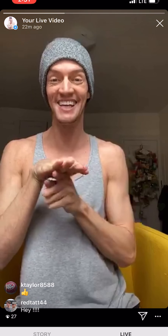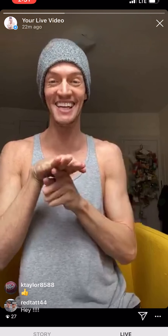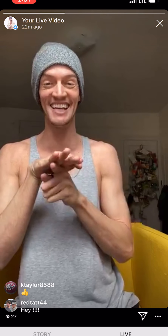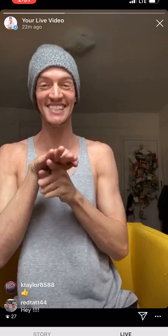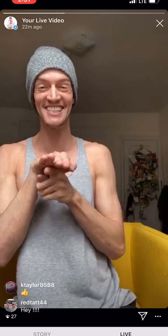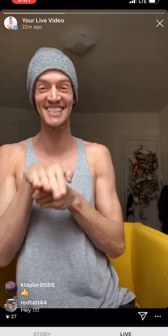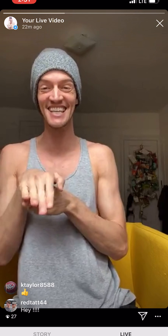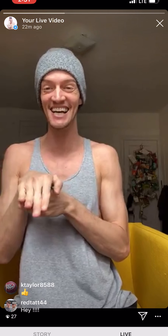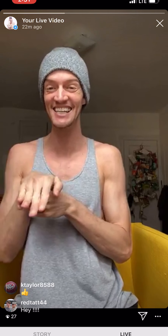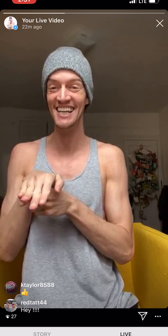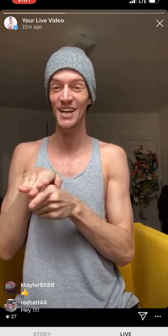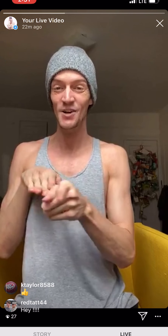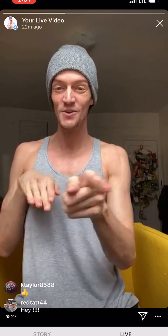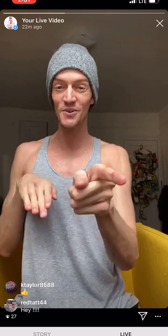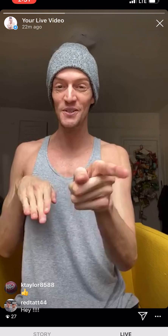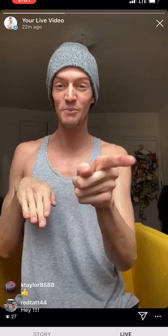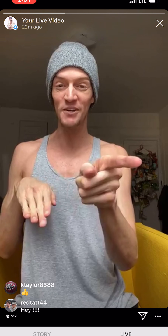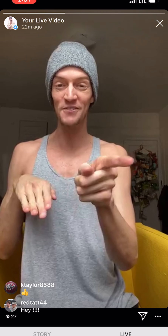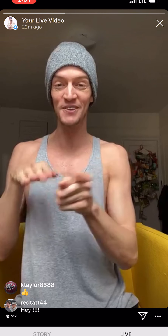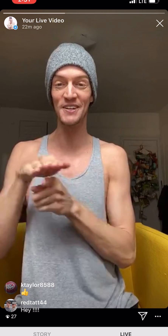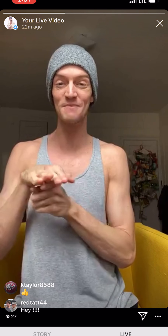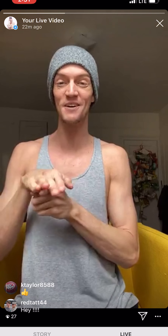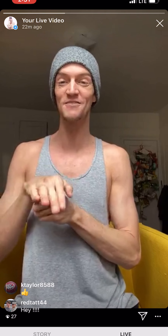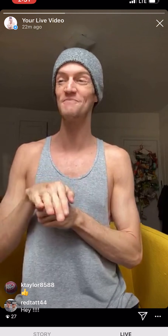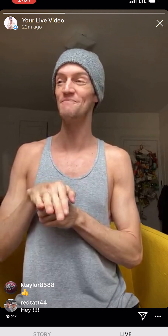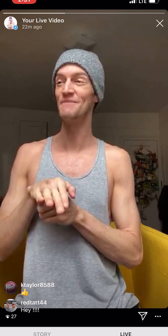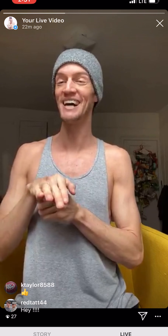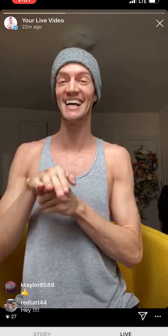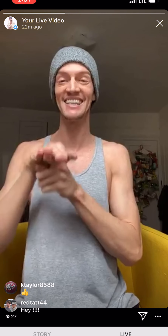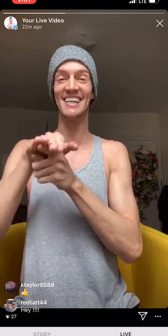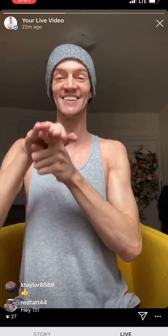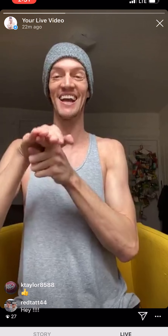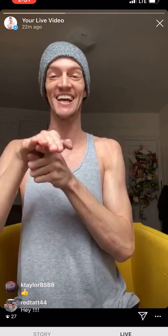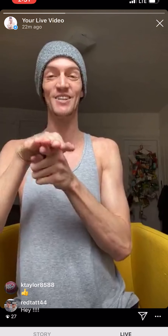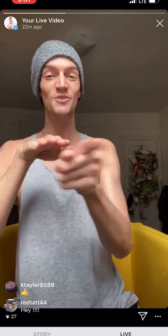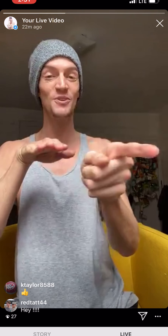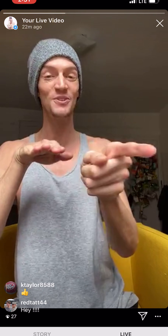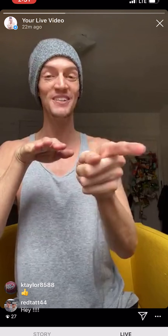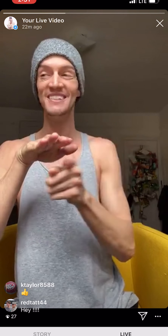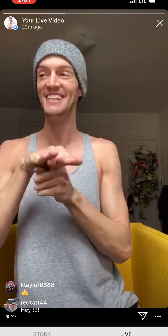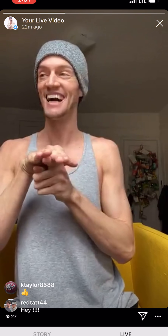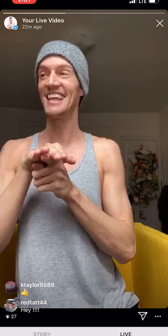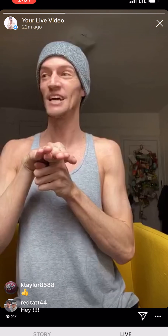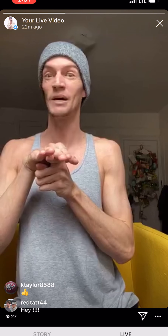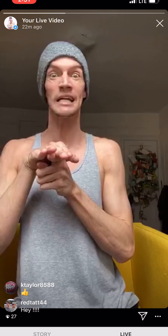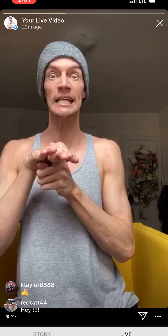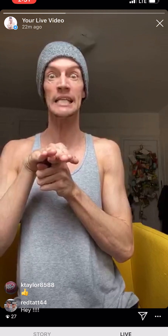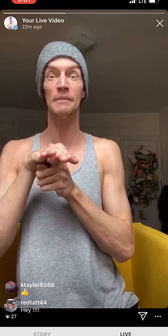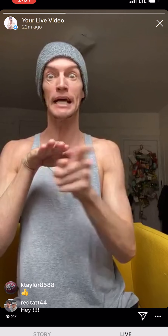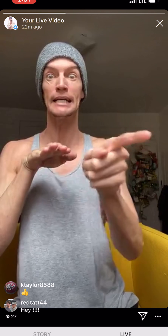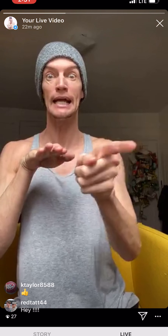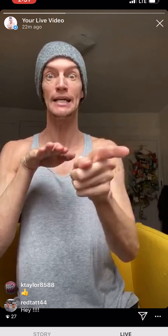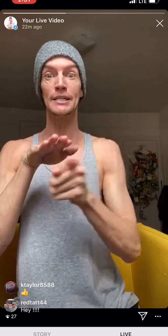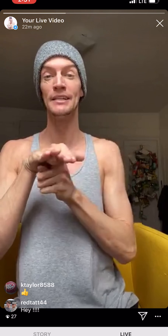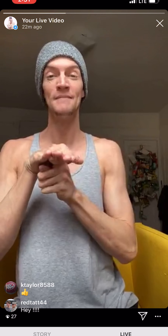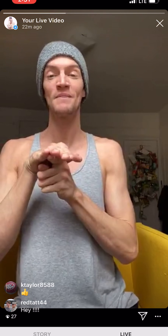it's just a sign. The pointer finger comes out from behind the other hand. I like that one. I got to escape. Got to get out of here. I'm